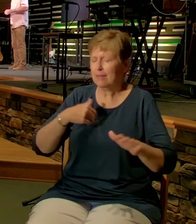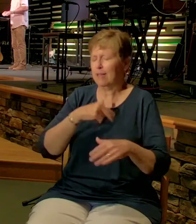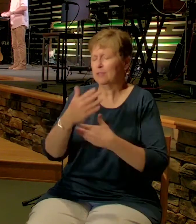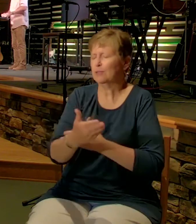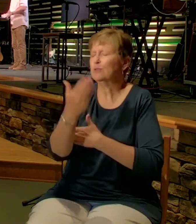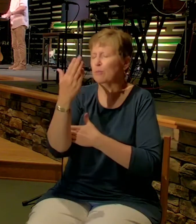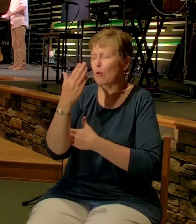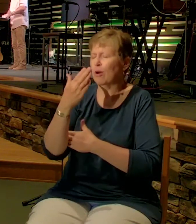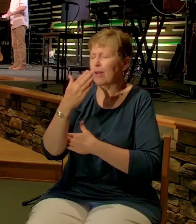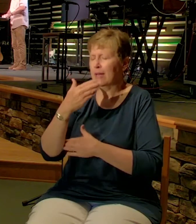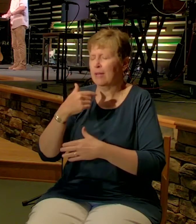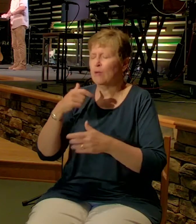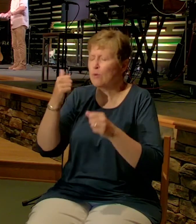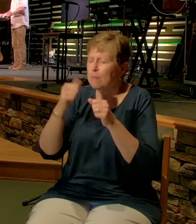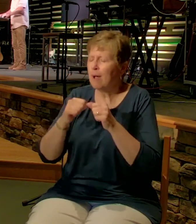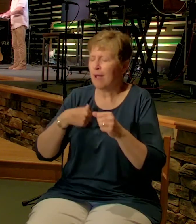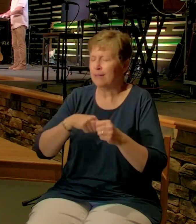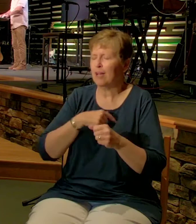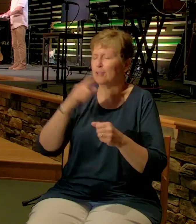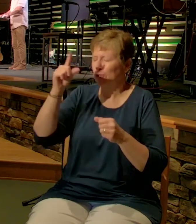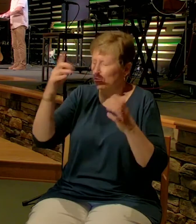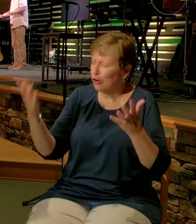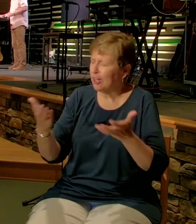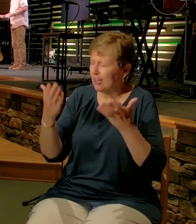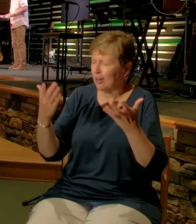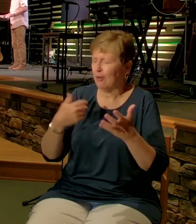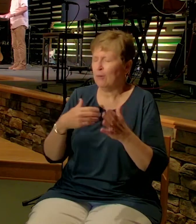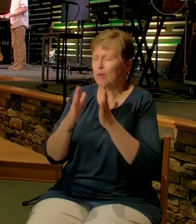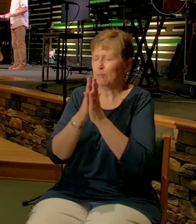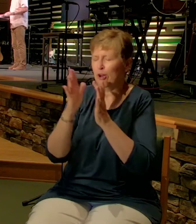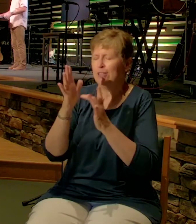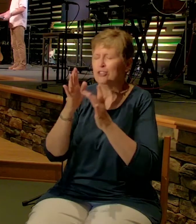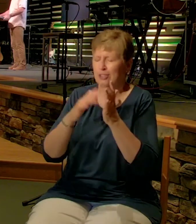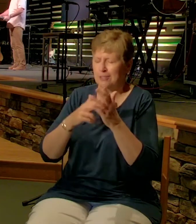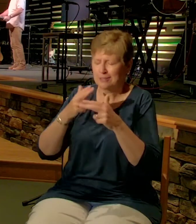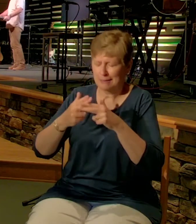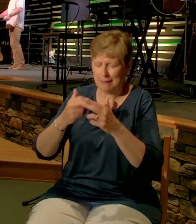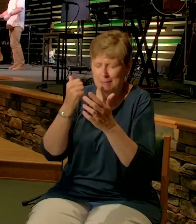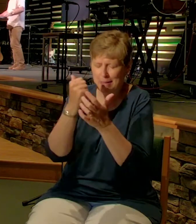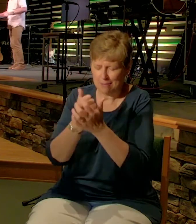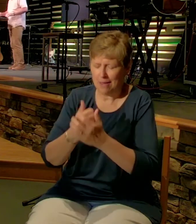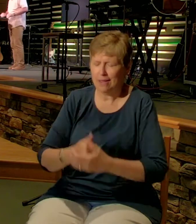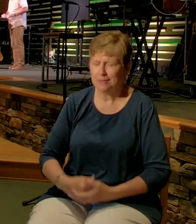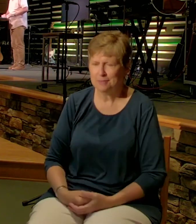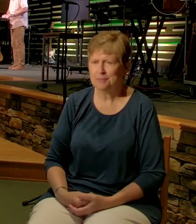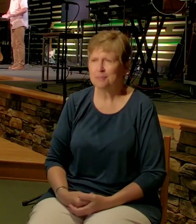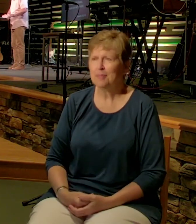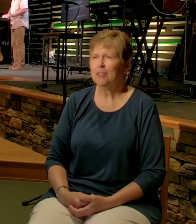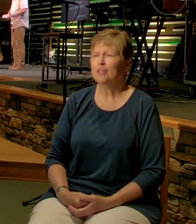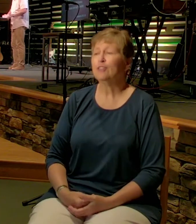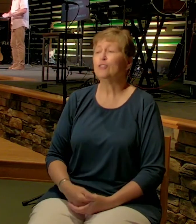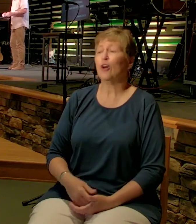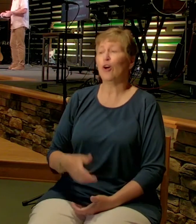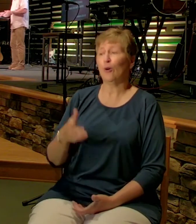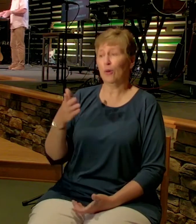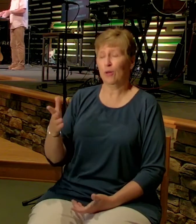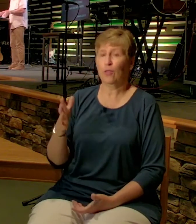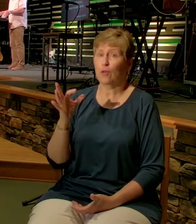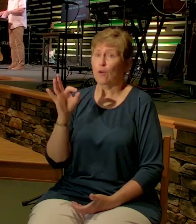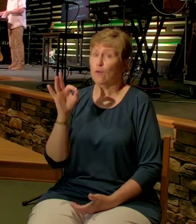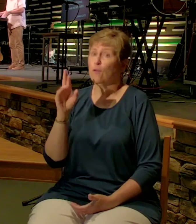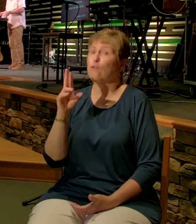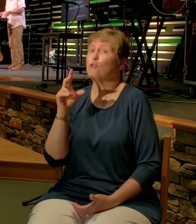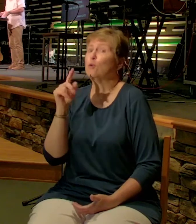this in Jesus' name. Amen. So, here's the fruit of the Spirit from Galatians